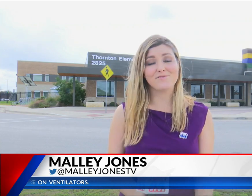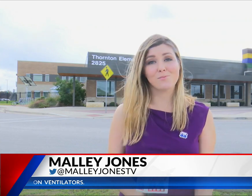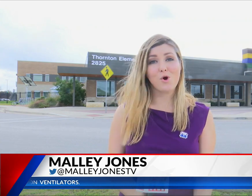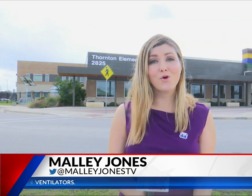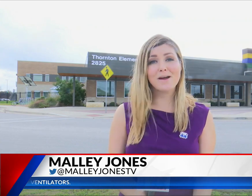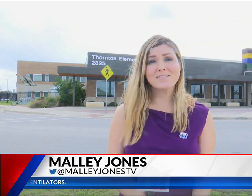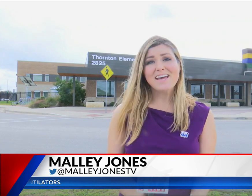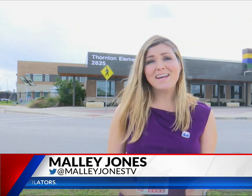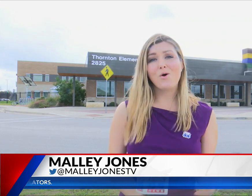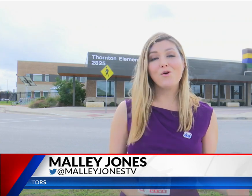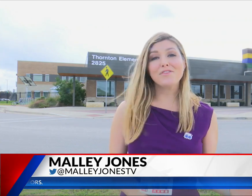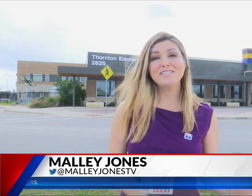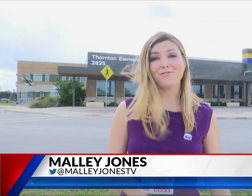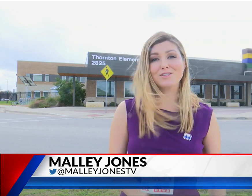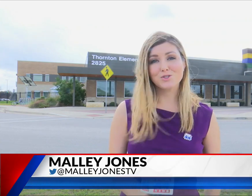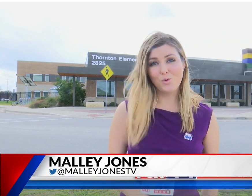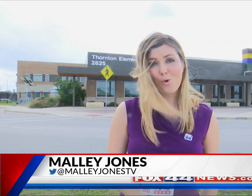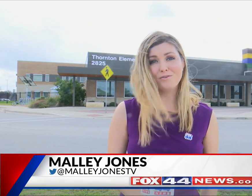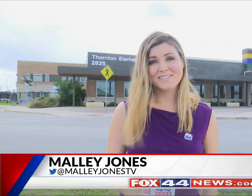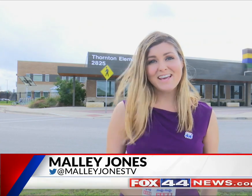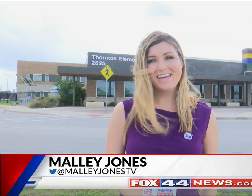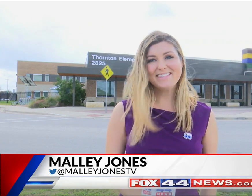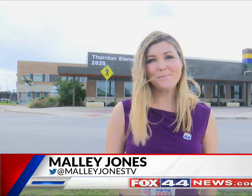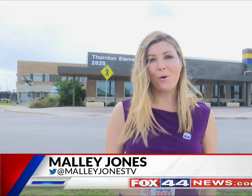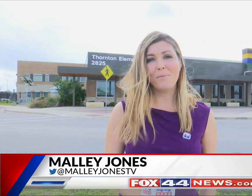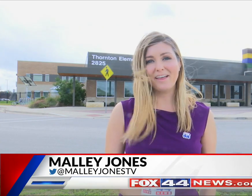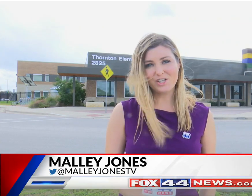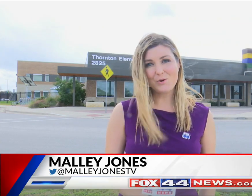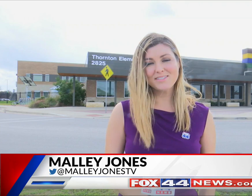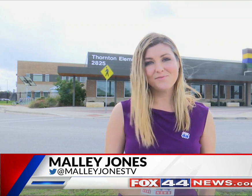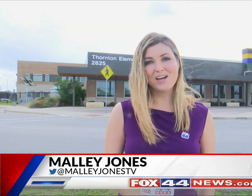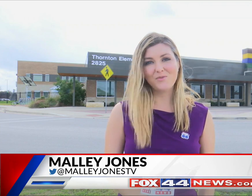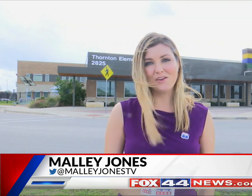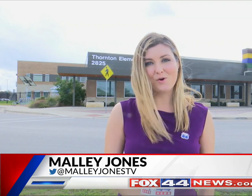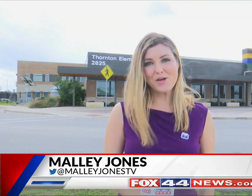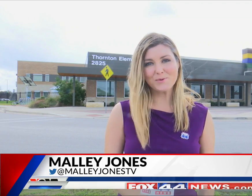different programs in all the different schools. In Temple, Mally Jones, Fox 44 News.